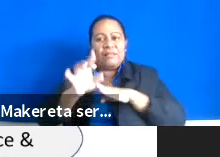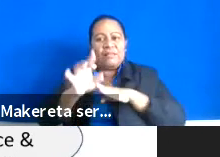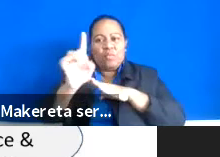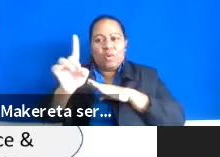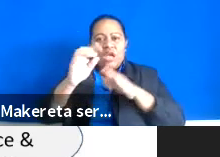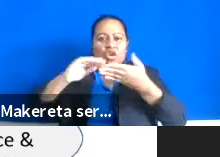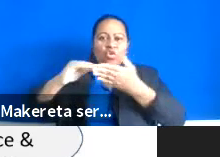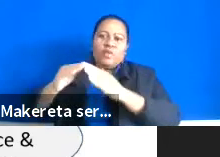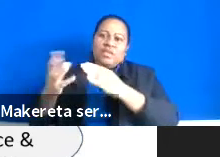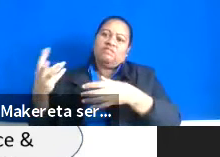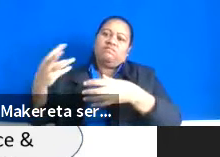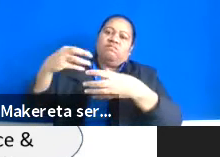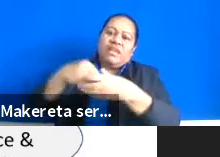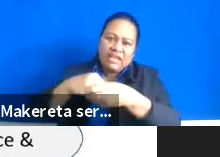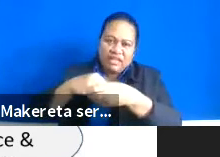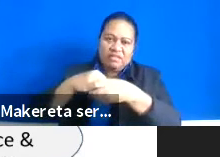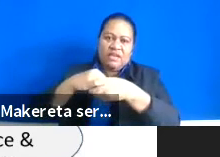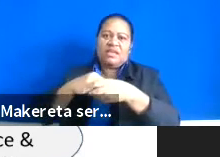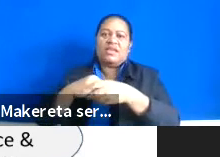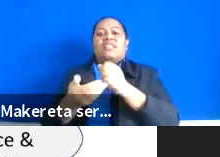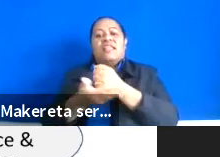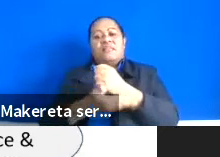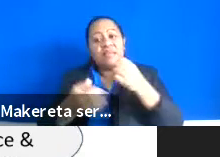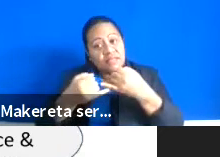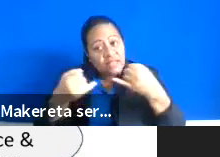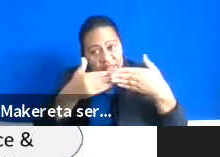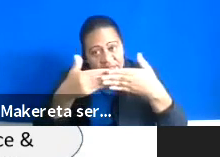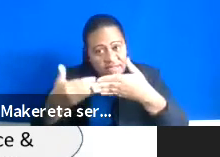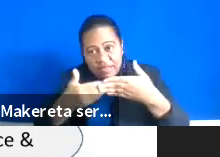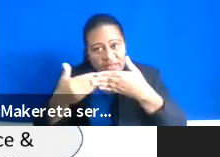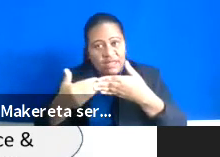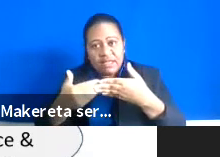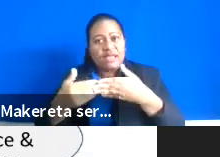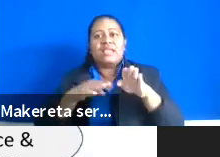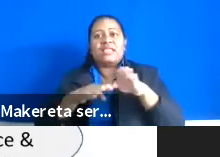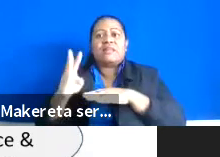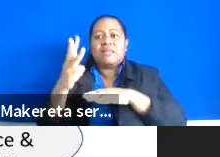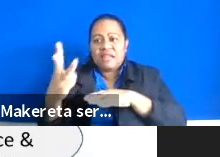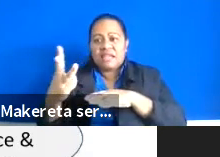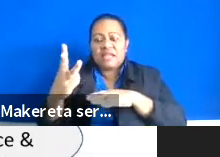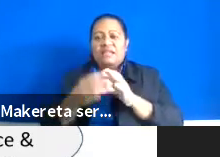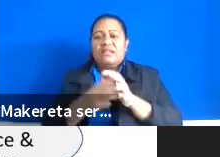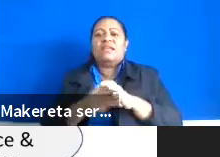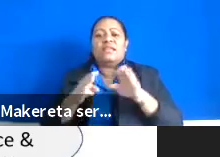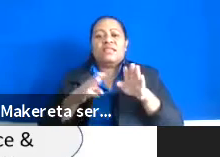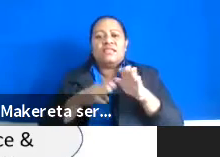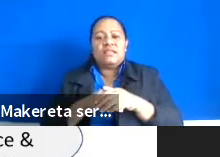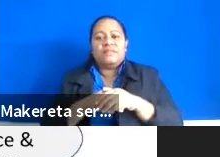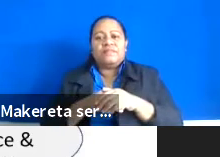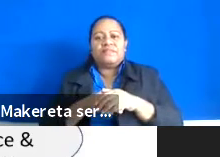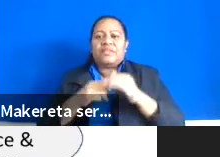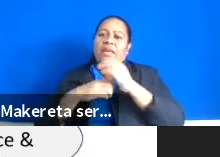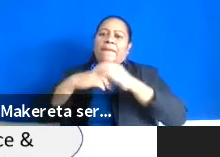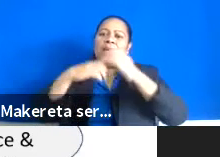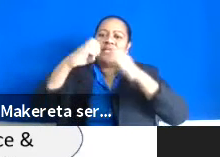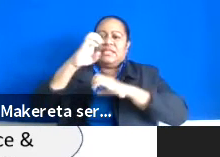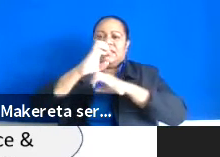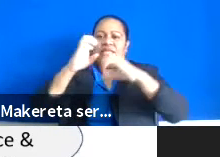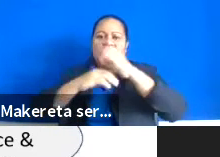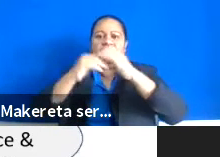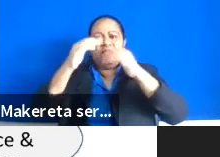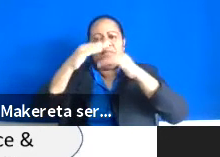then we do baseline studies, then we do capacity building, and then we're doing